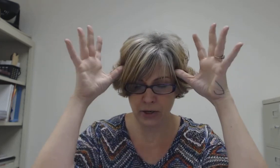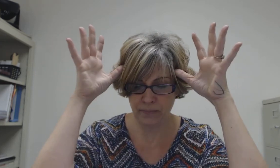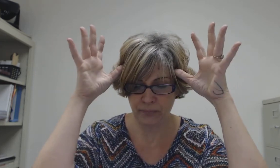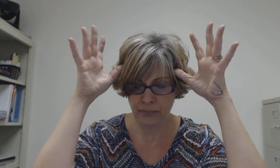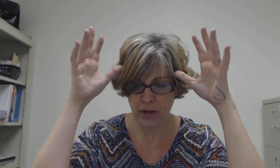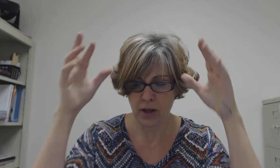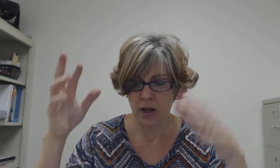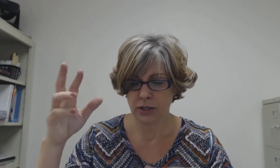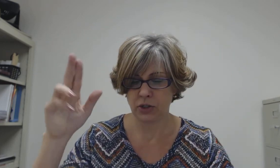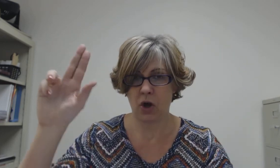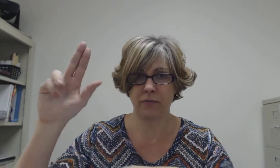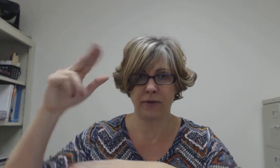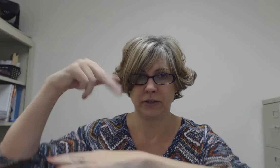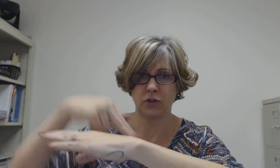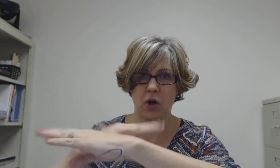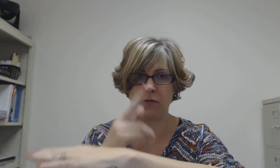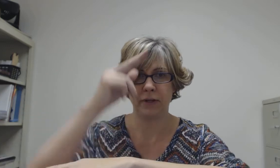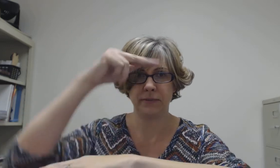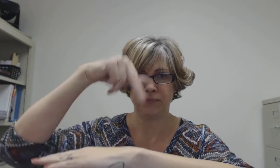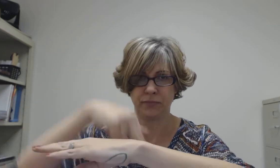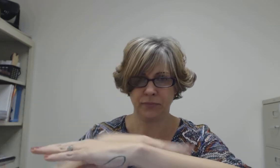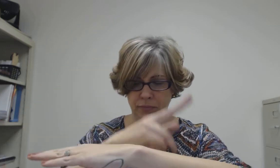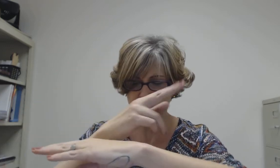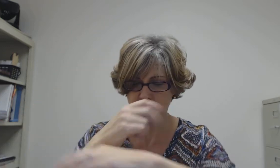deer, dolphin, dolphin,